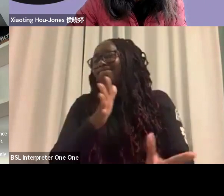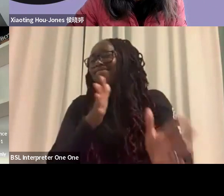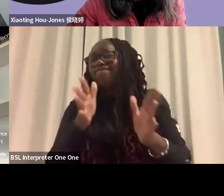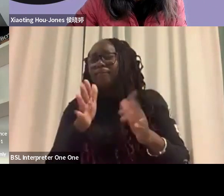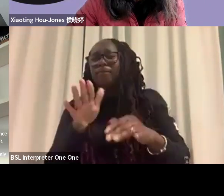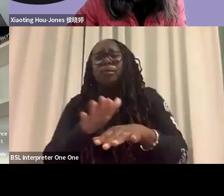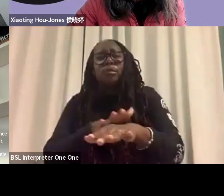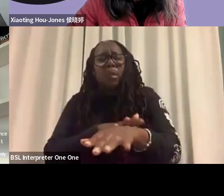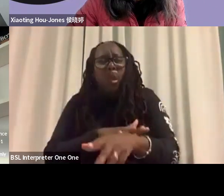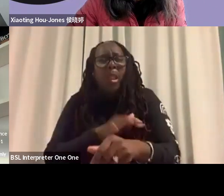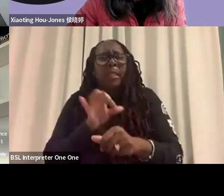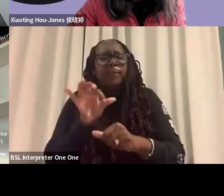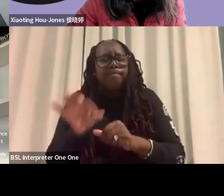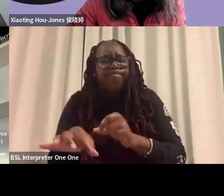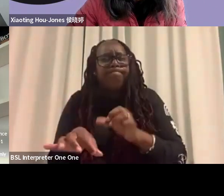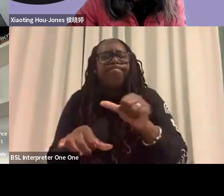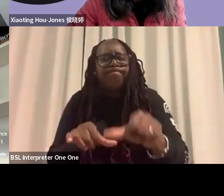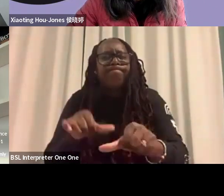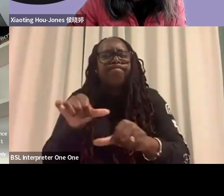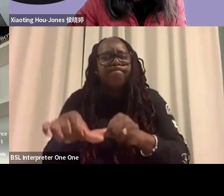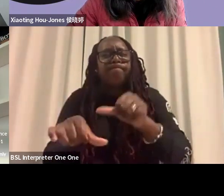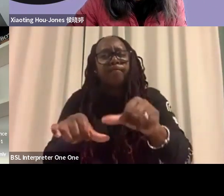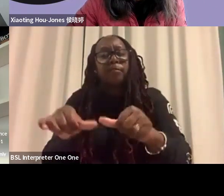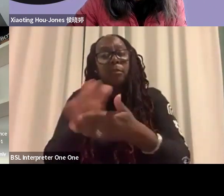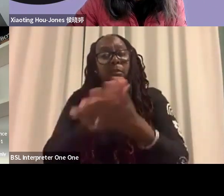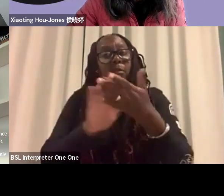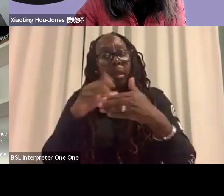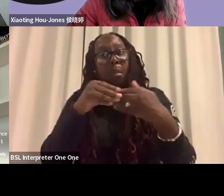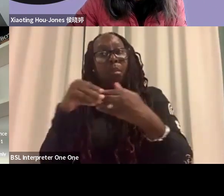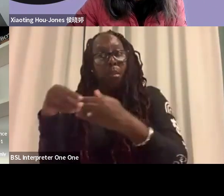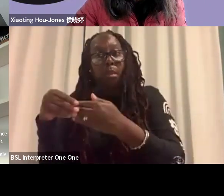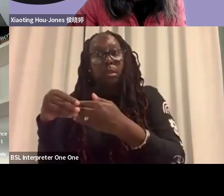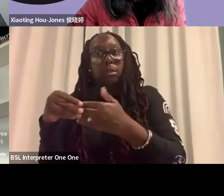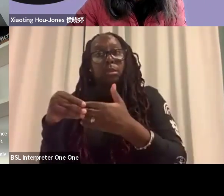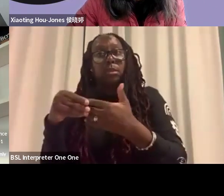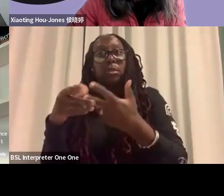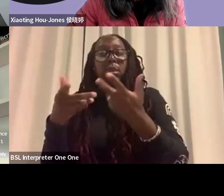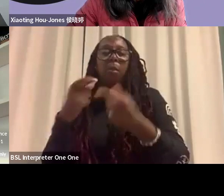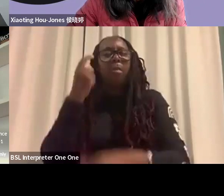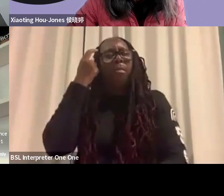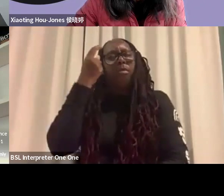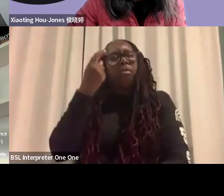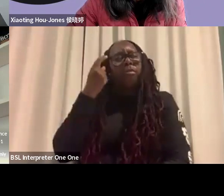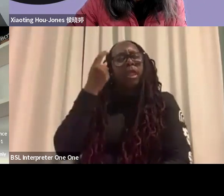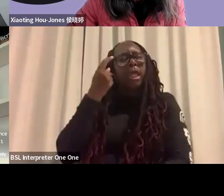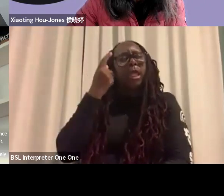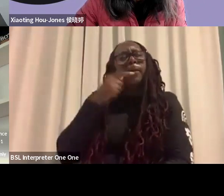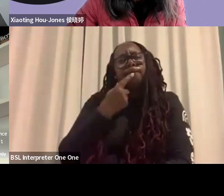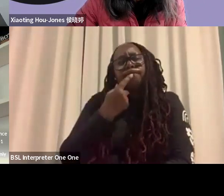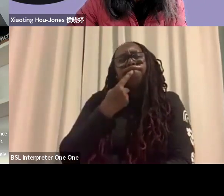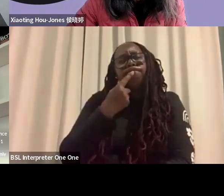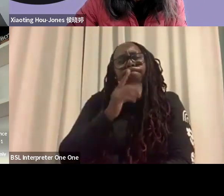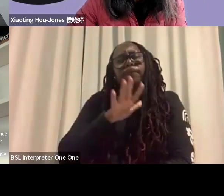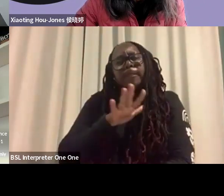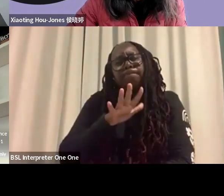slowly it looks like leaders are also rethinking their approach, especially